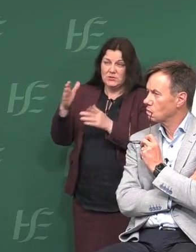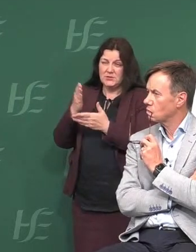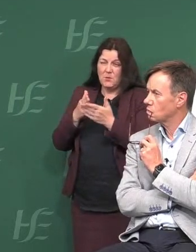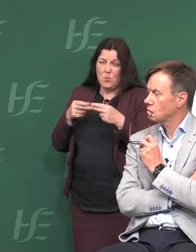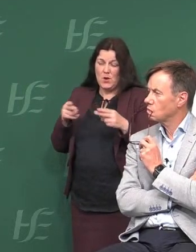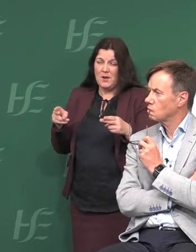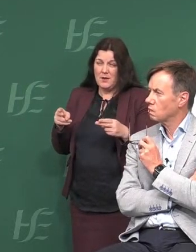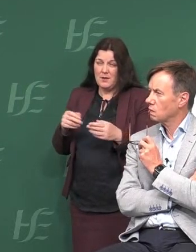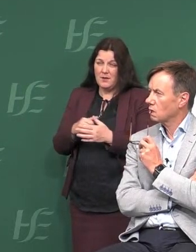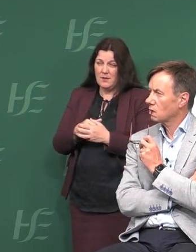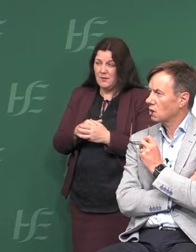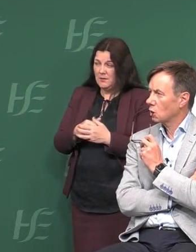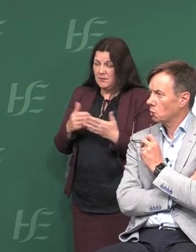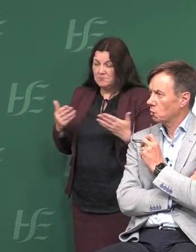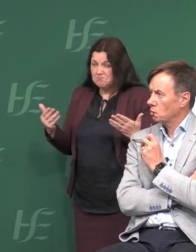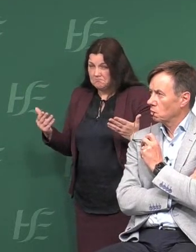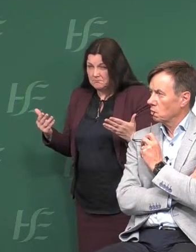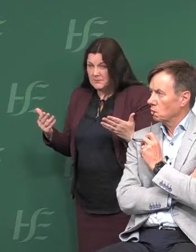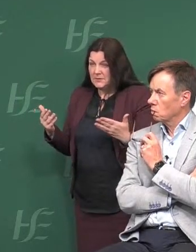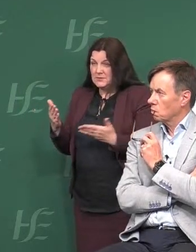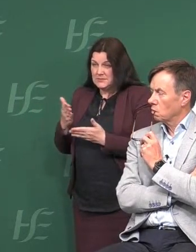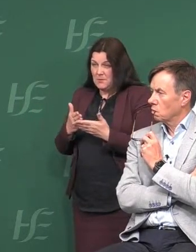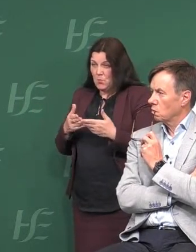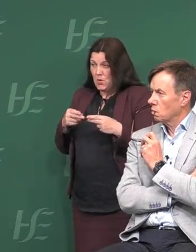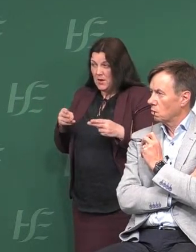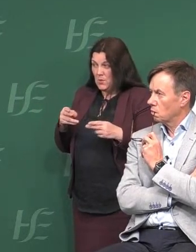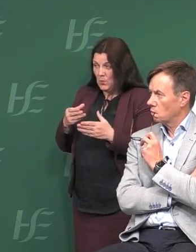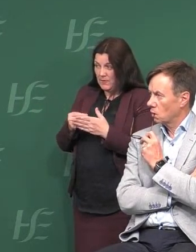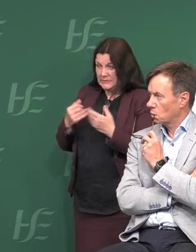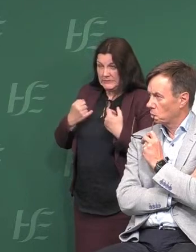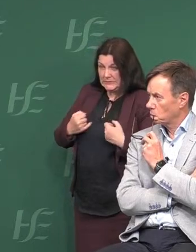extent, of the disease.